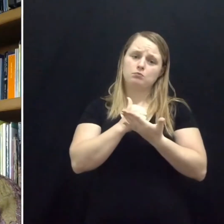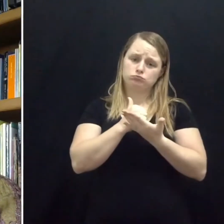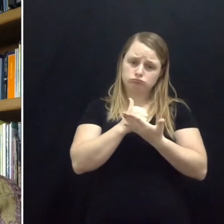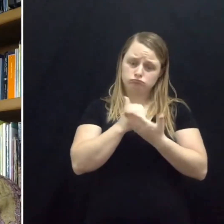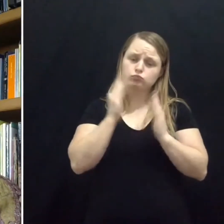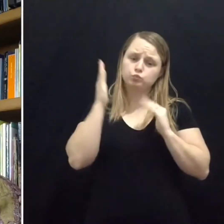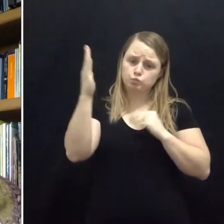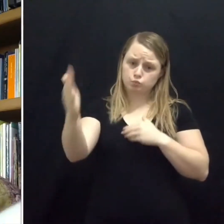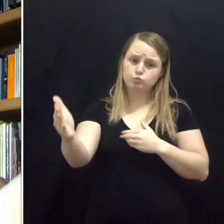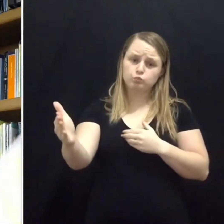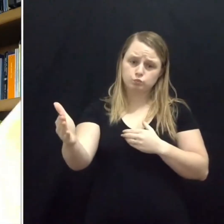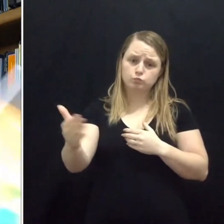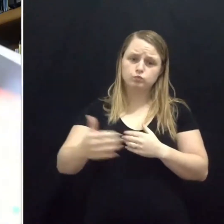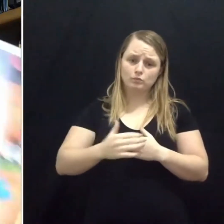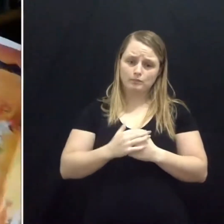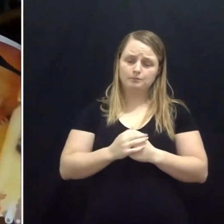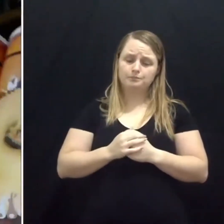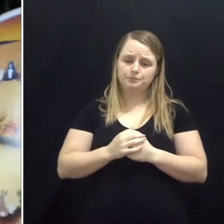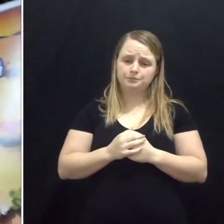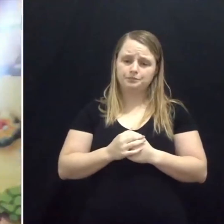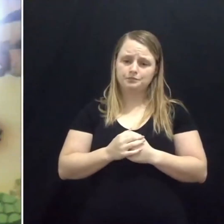throw him a rope.